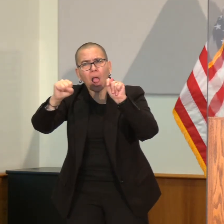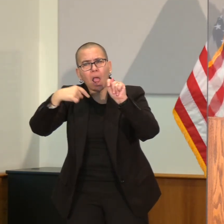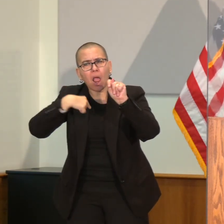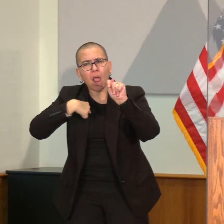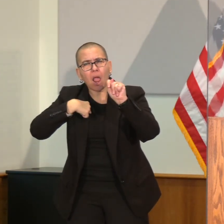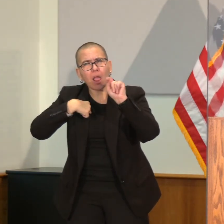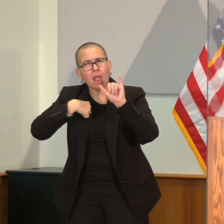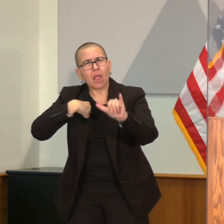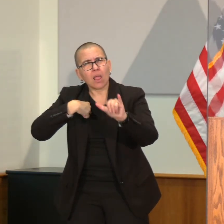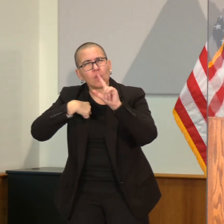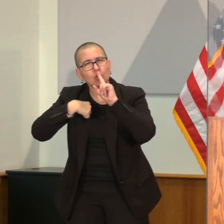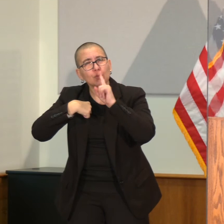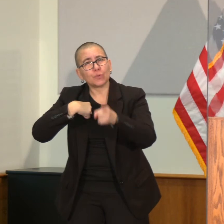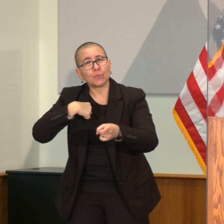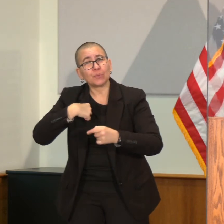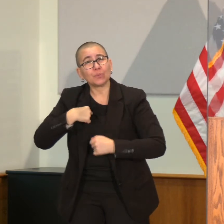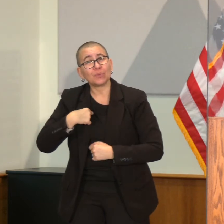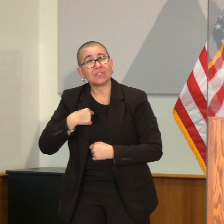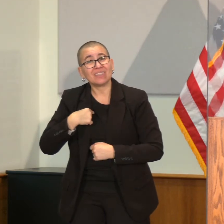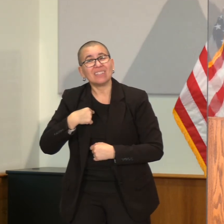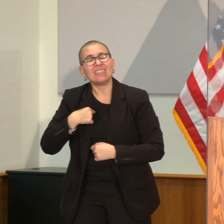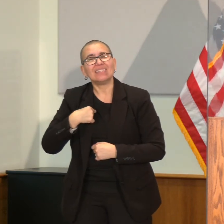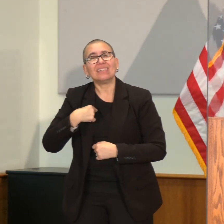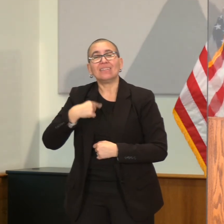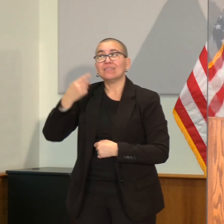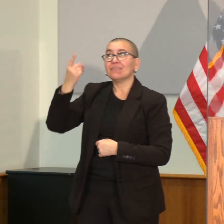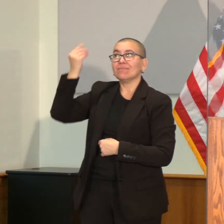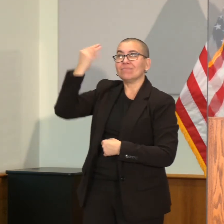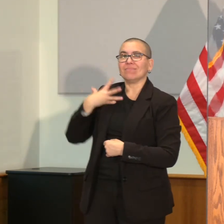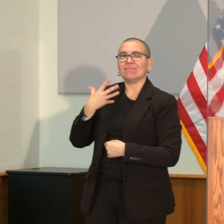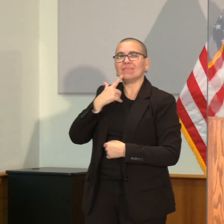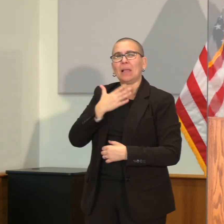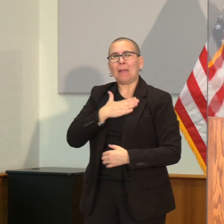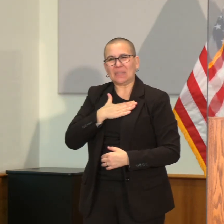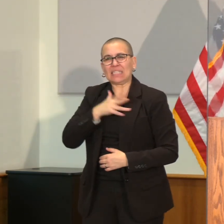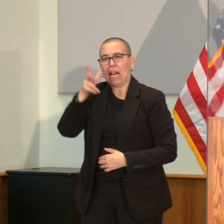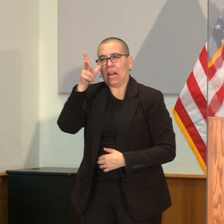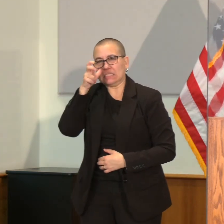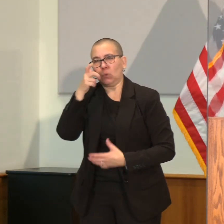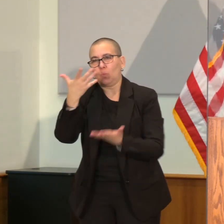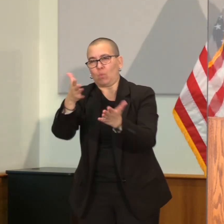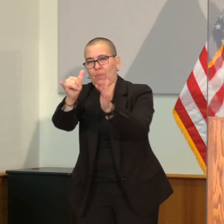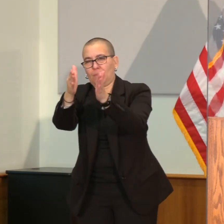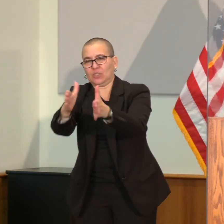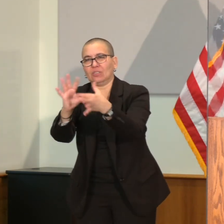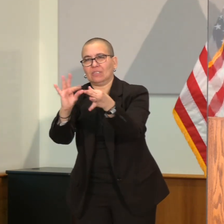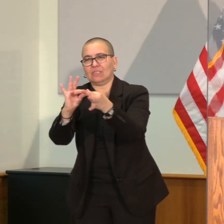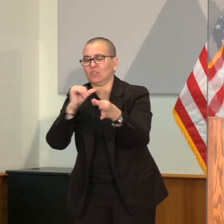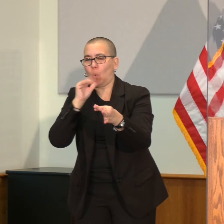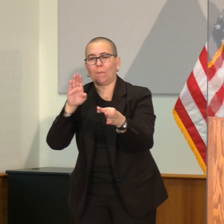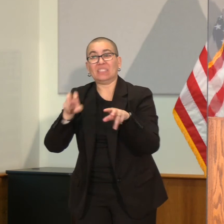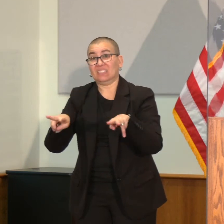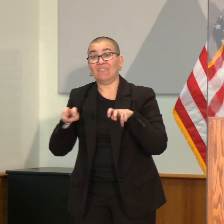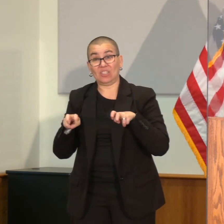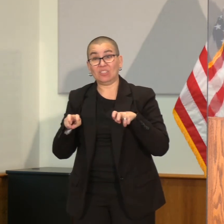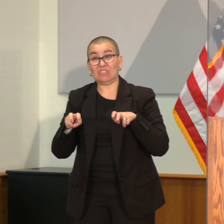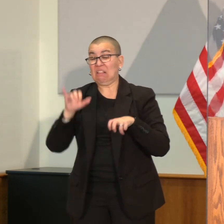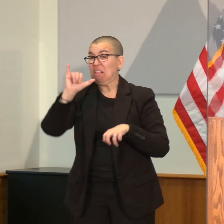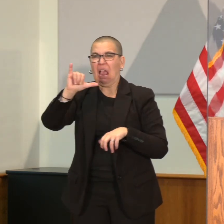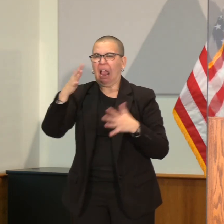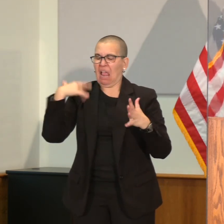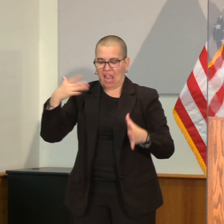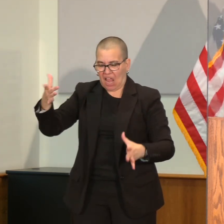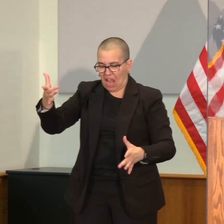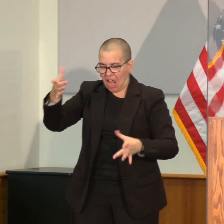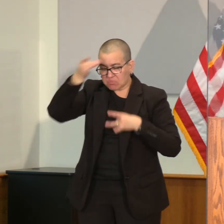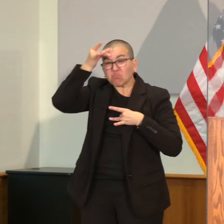what she's saying, not what you think you're saying. And that had a real big impact on me, and I think has adjusted my perspective in a